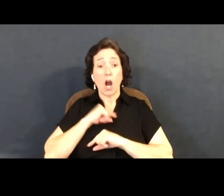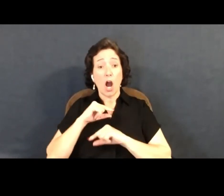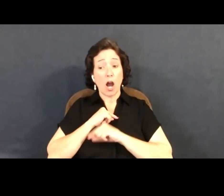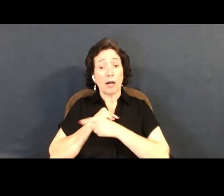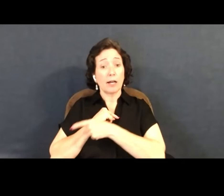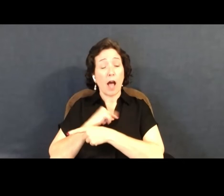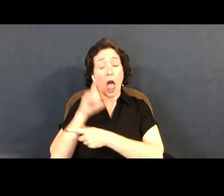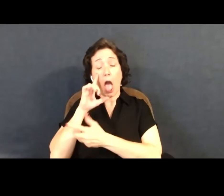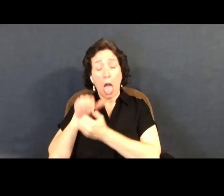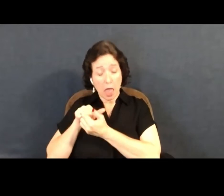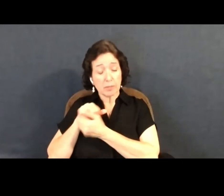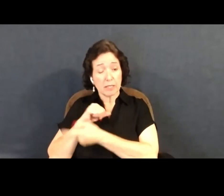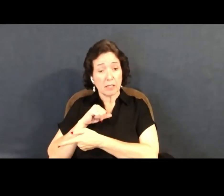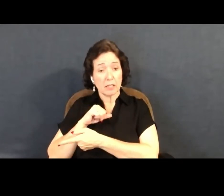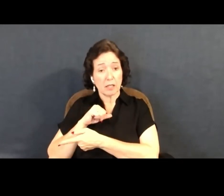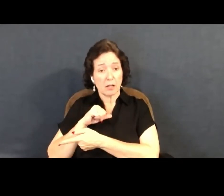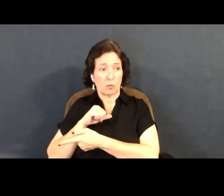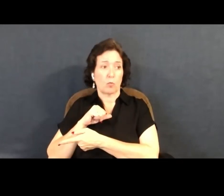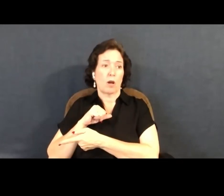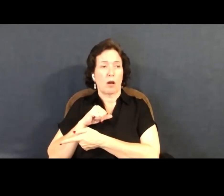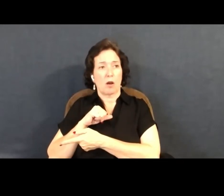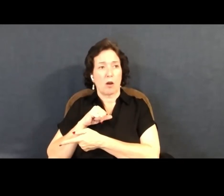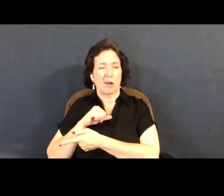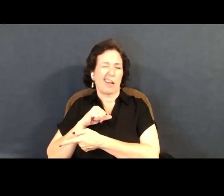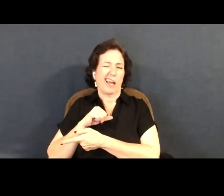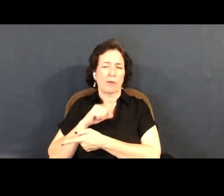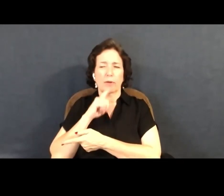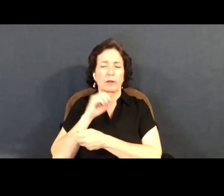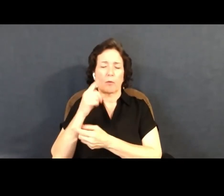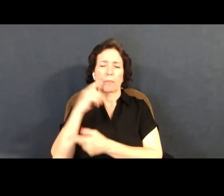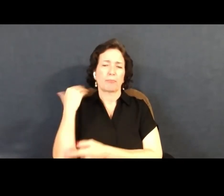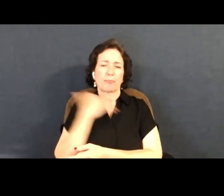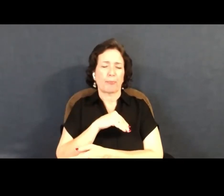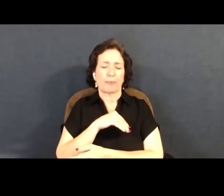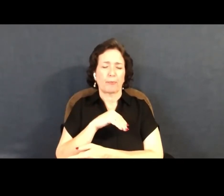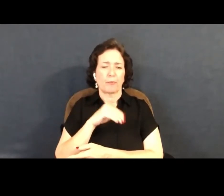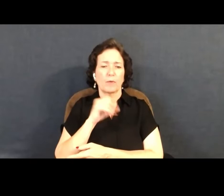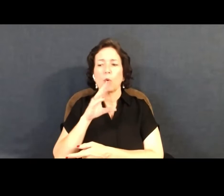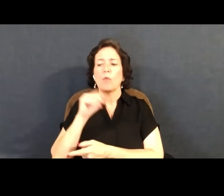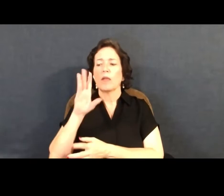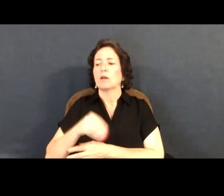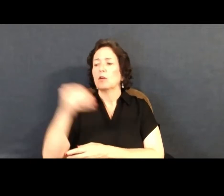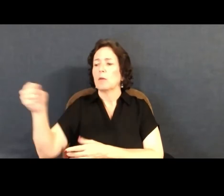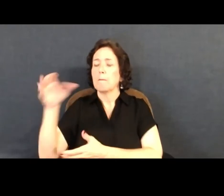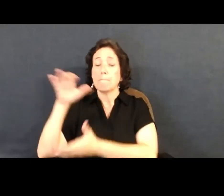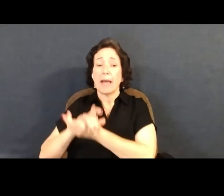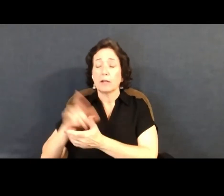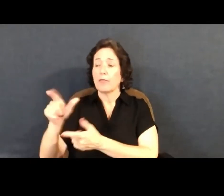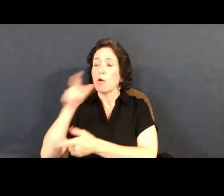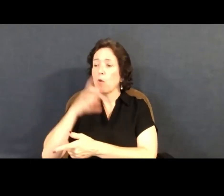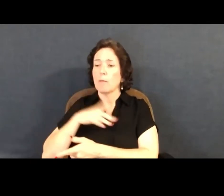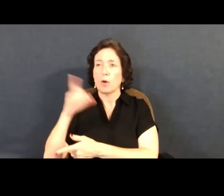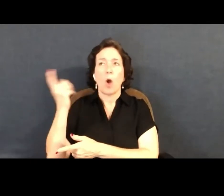as for that guard that fell asleep, well, no one was in a mood to behead anyone that day, so he was given in marriage to a woman who never